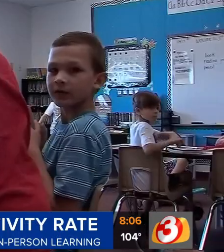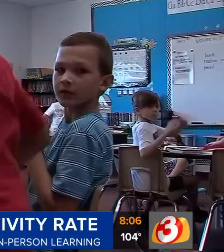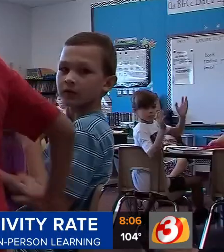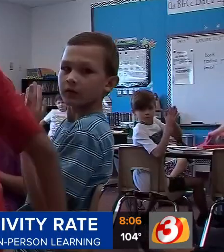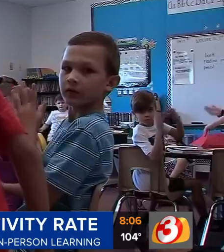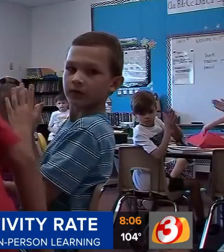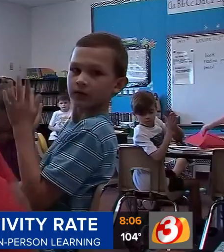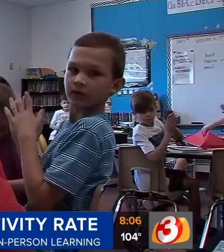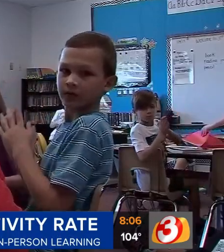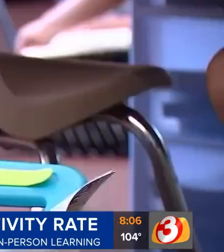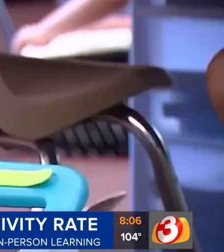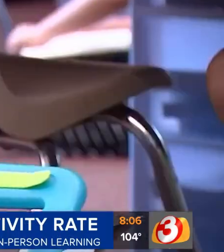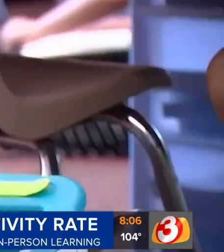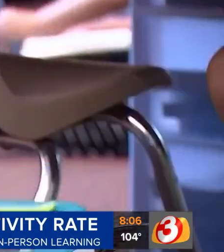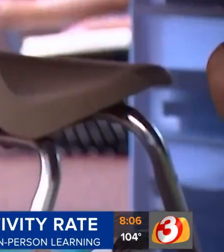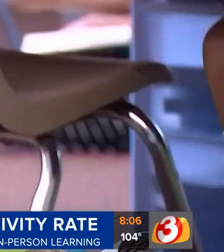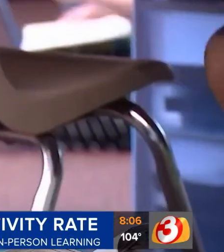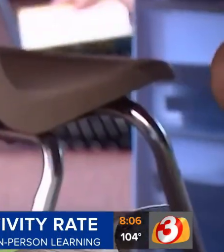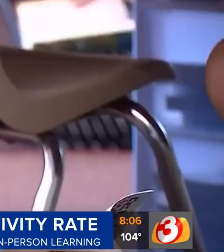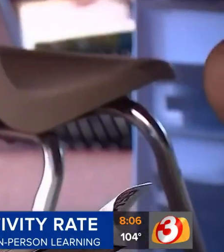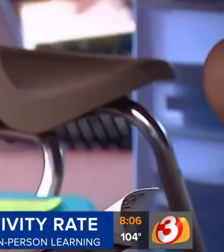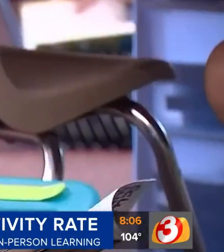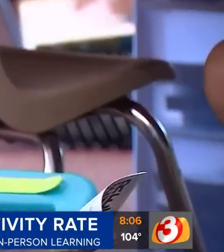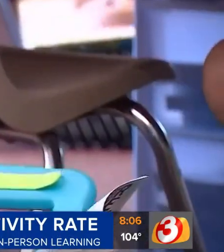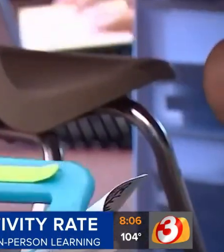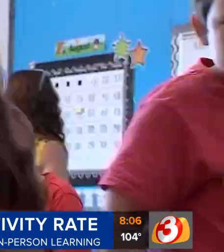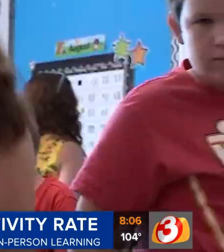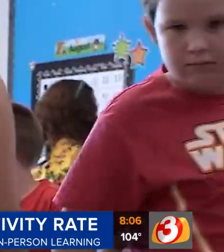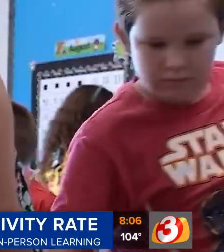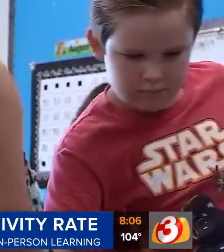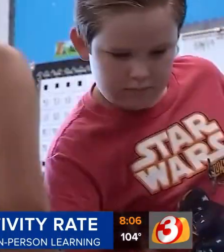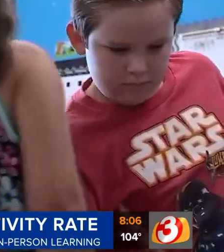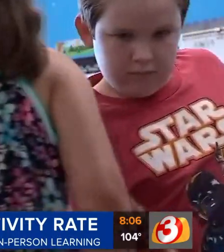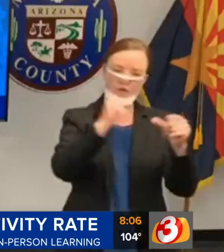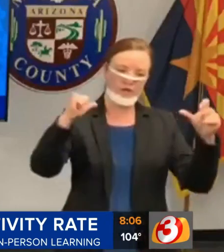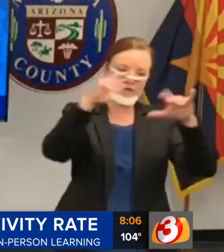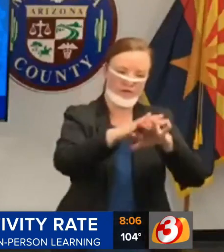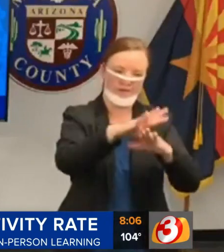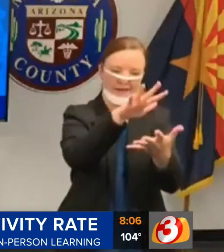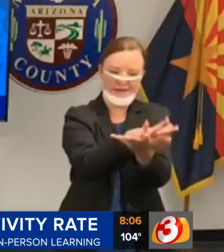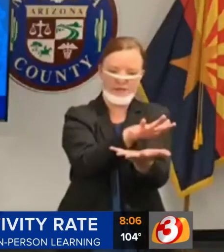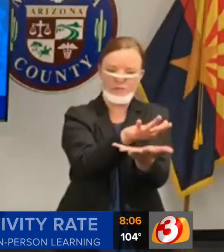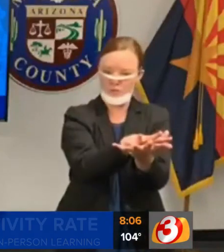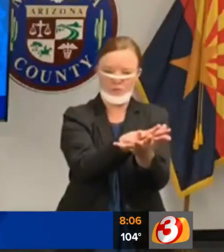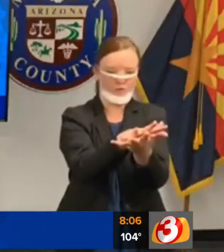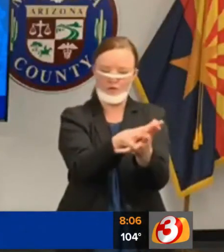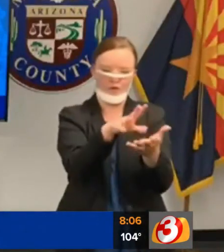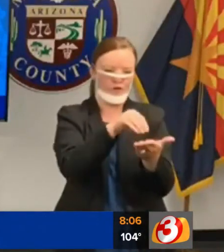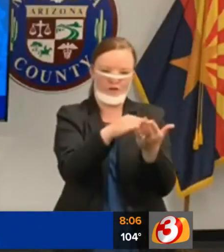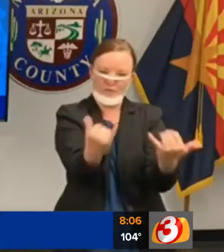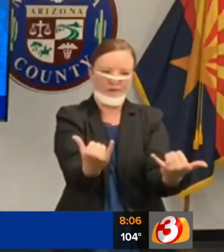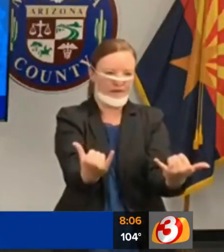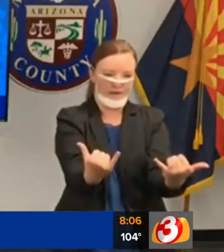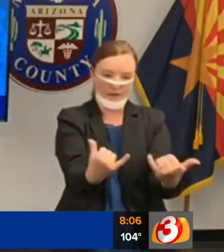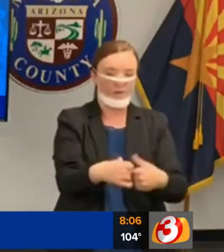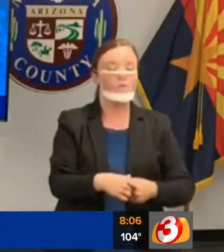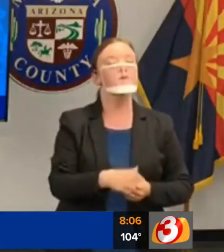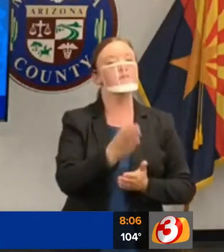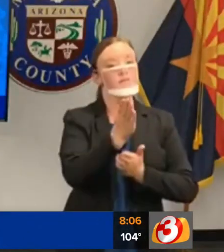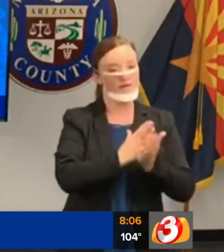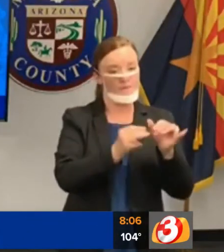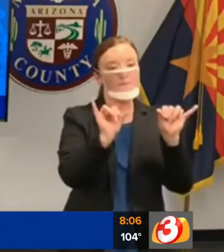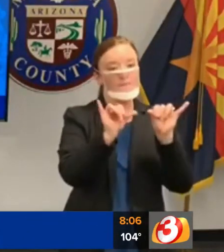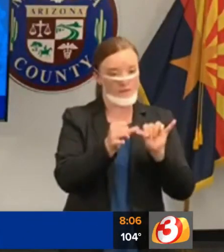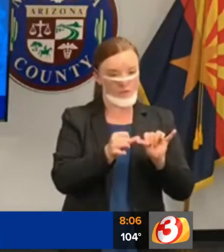safe for kids to be back in the classroom yet, and one number is a big factor. A few of the benchmarks we're actually doing well and successful